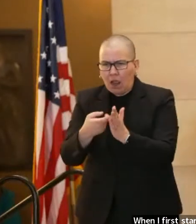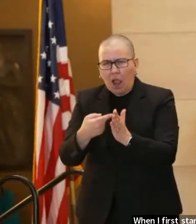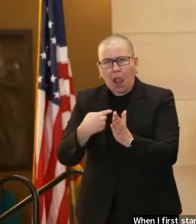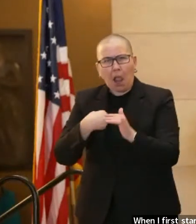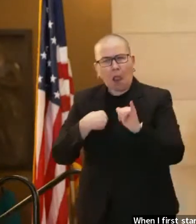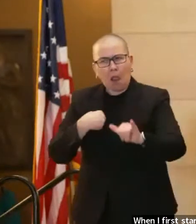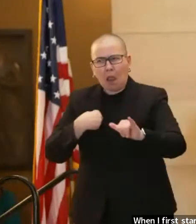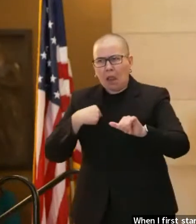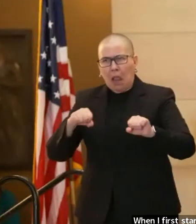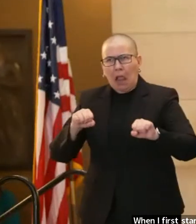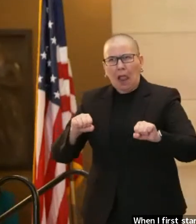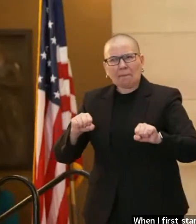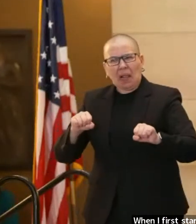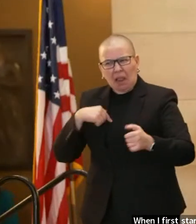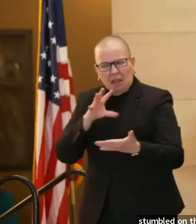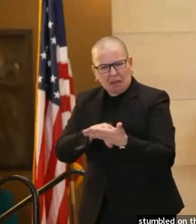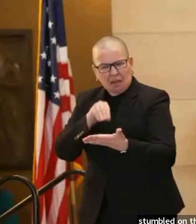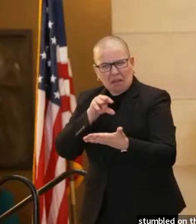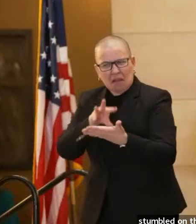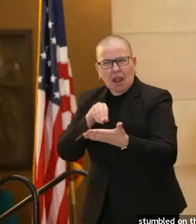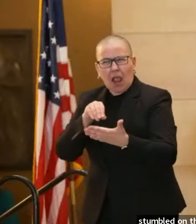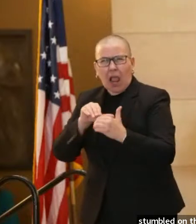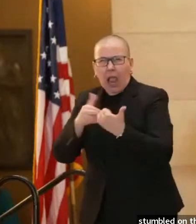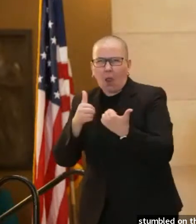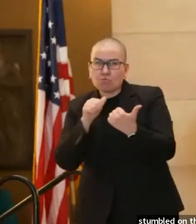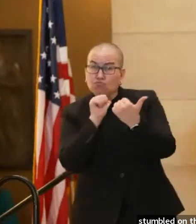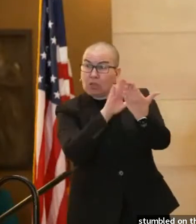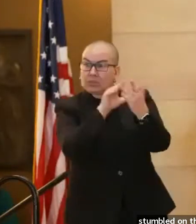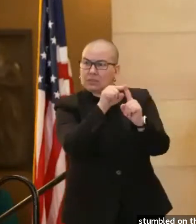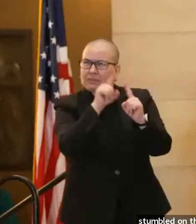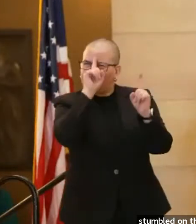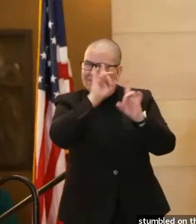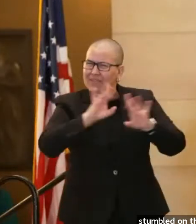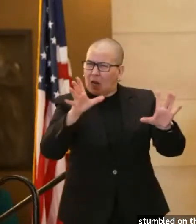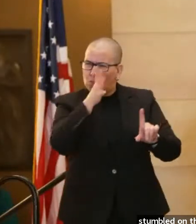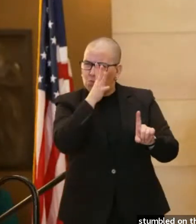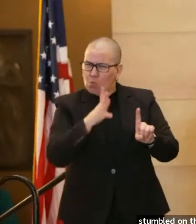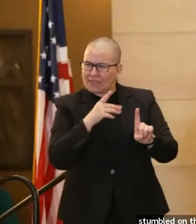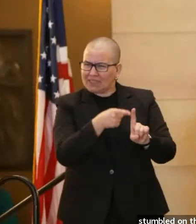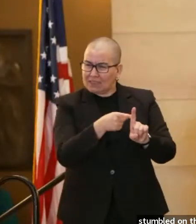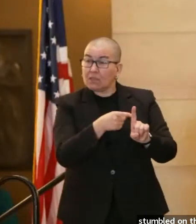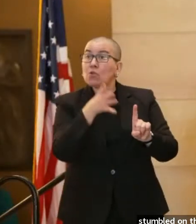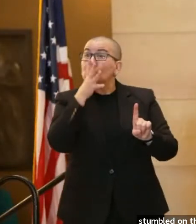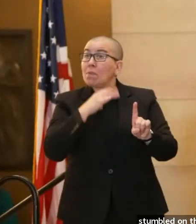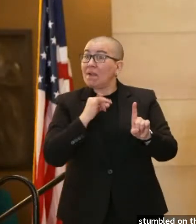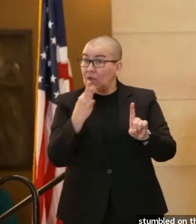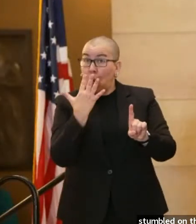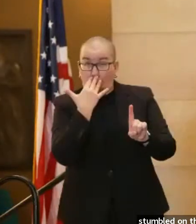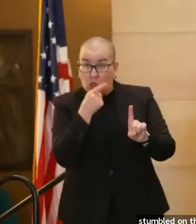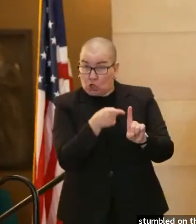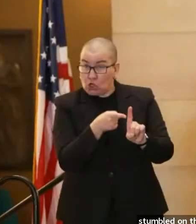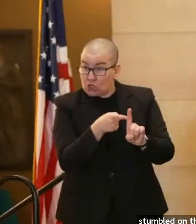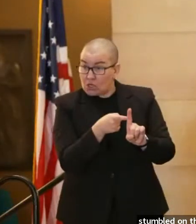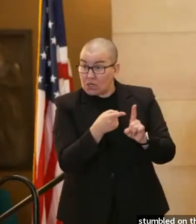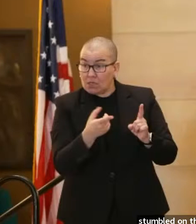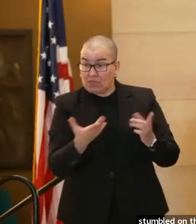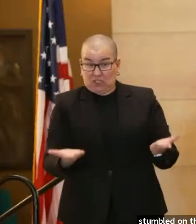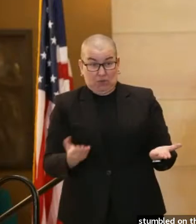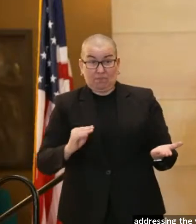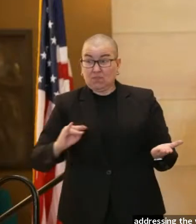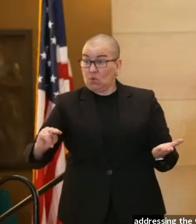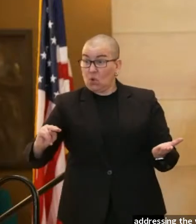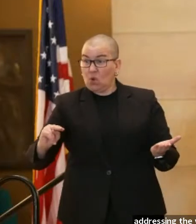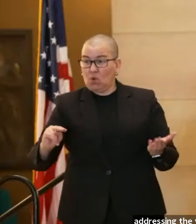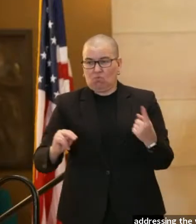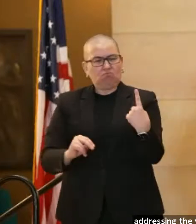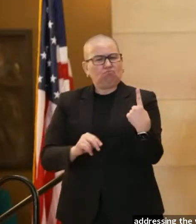into addressing the violence against women and women of color here in Minnesota. One of them was the Missing and